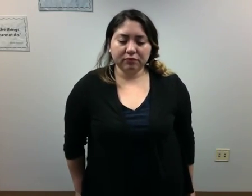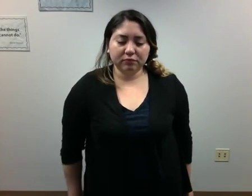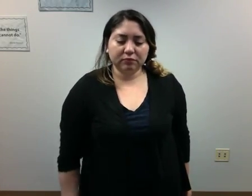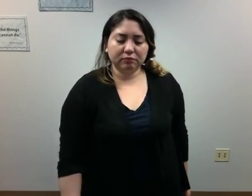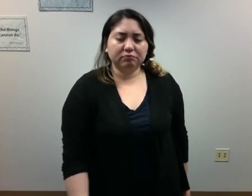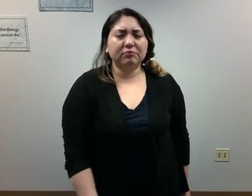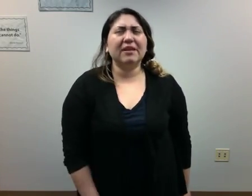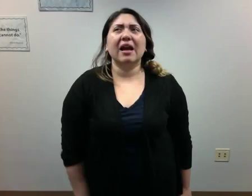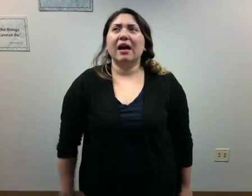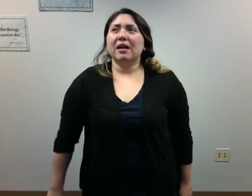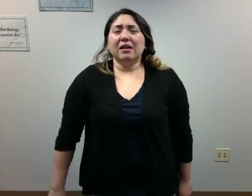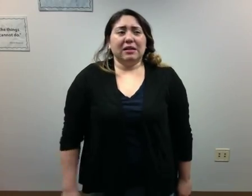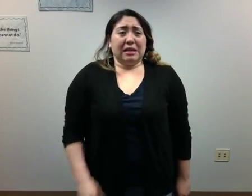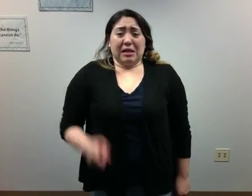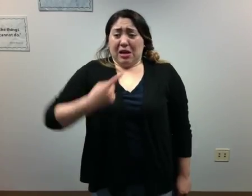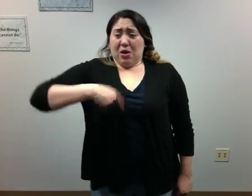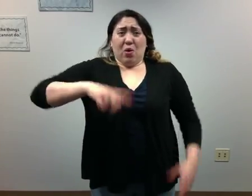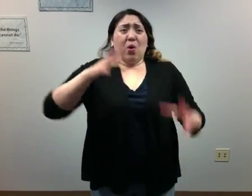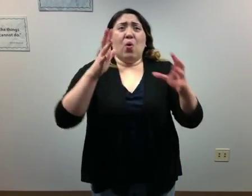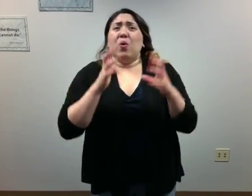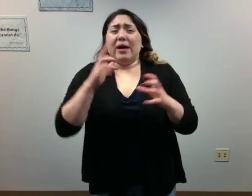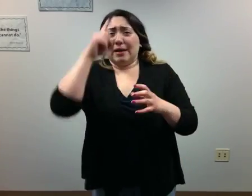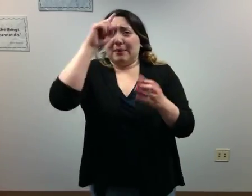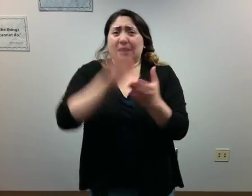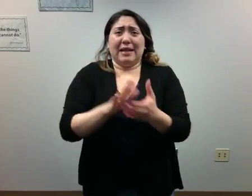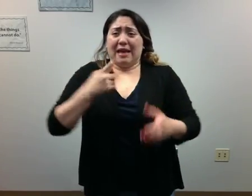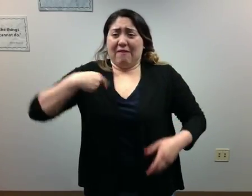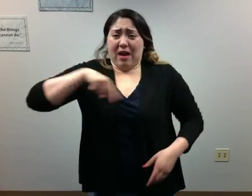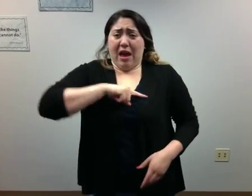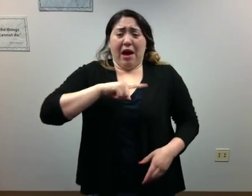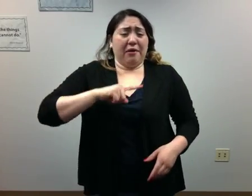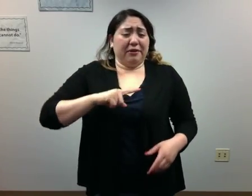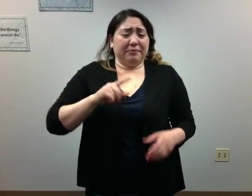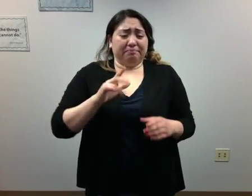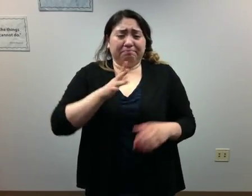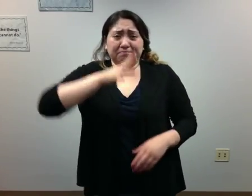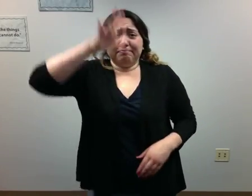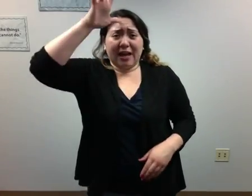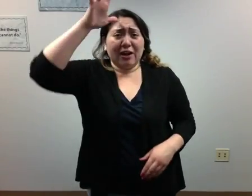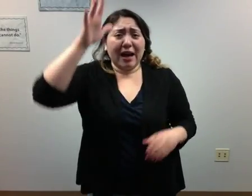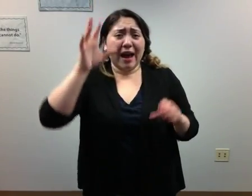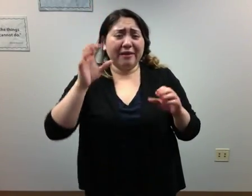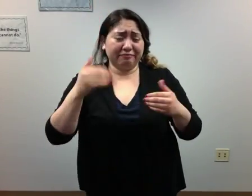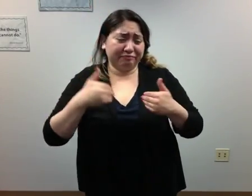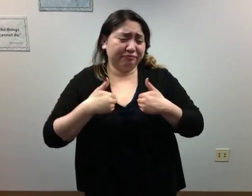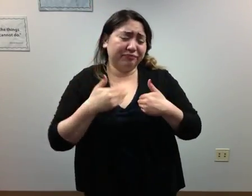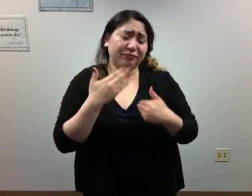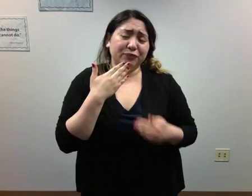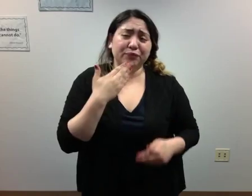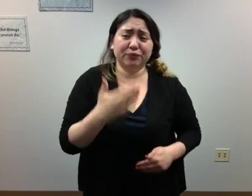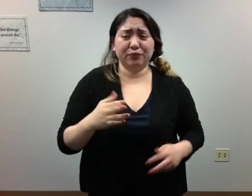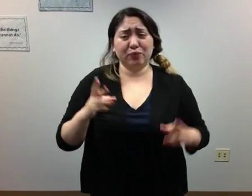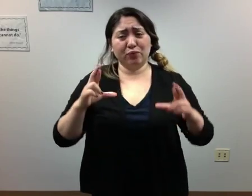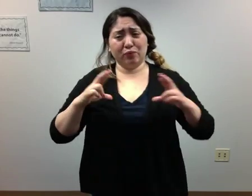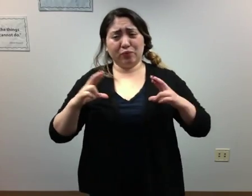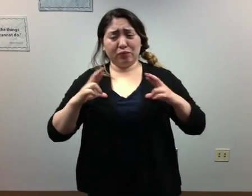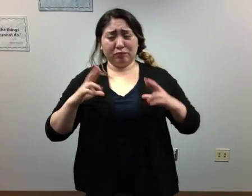And we want to believe that our parents will have a good retirement, and that we will too. We